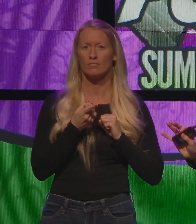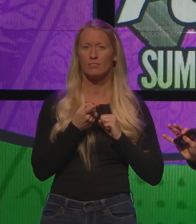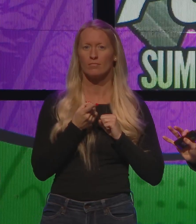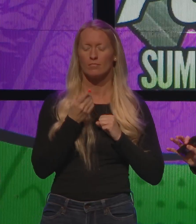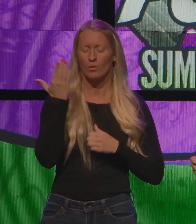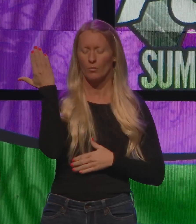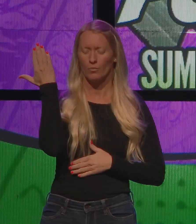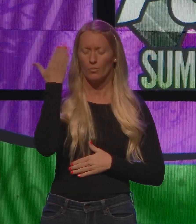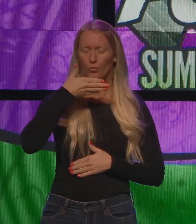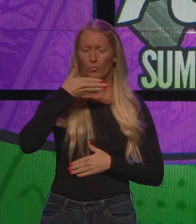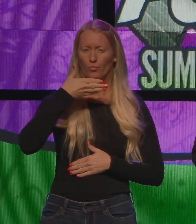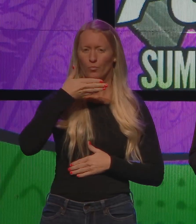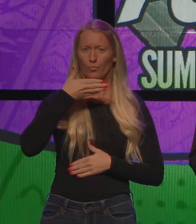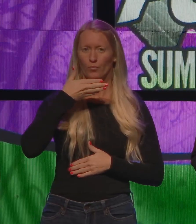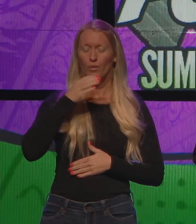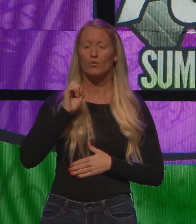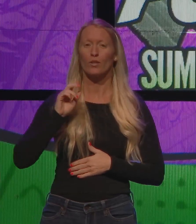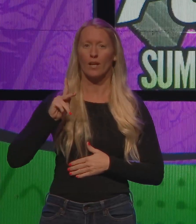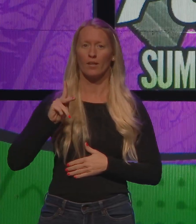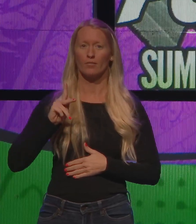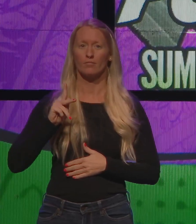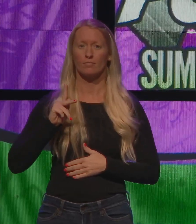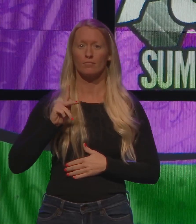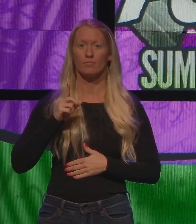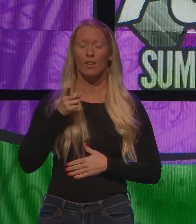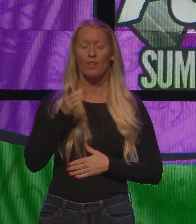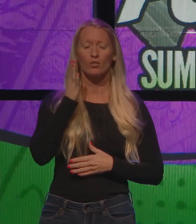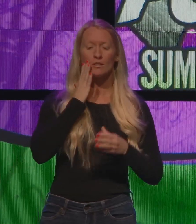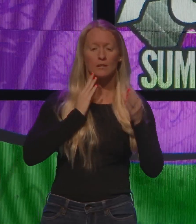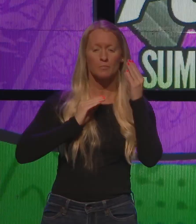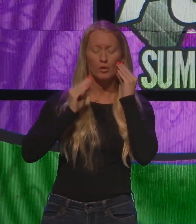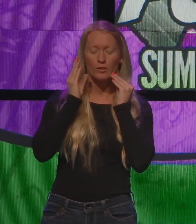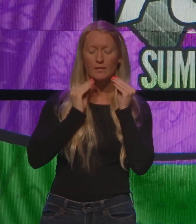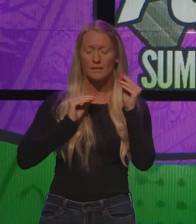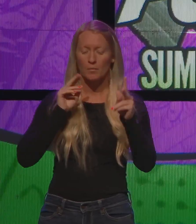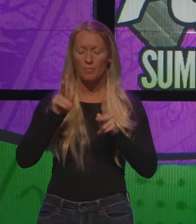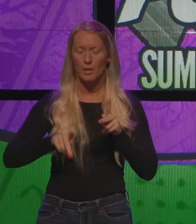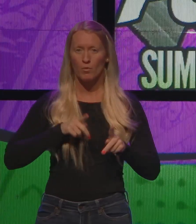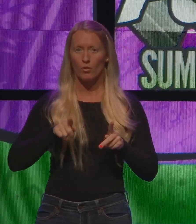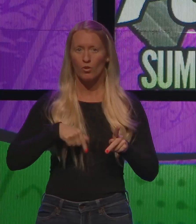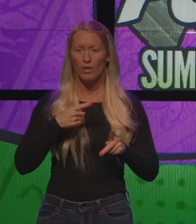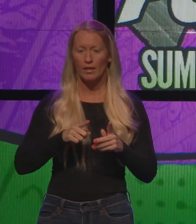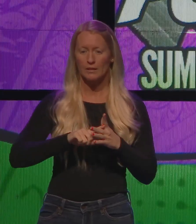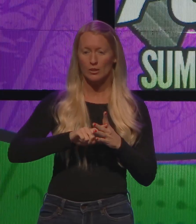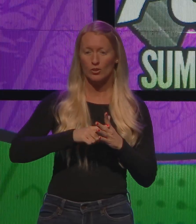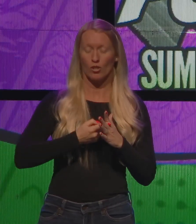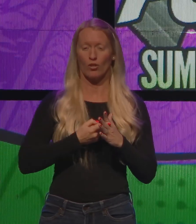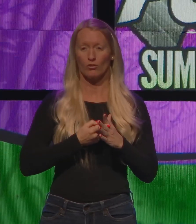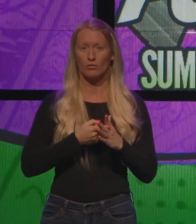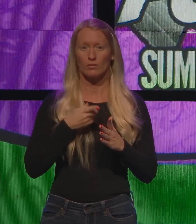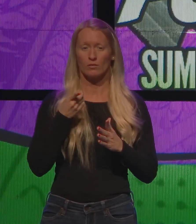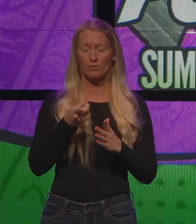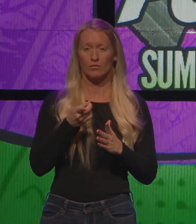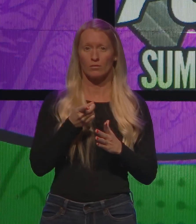okay. There's experiences, there's people that trigger me, and I forget that there's any goodness in them.